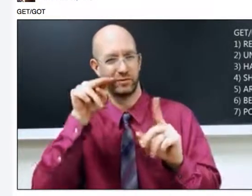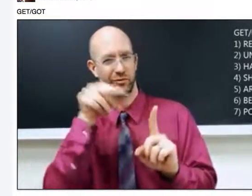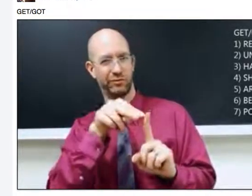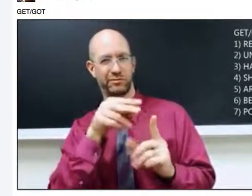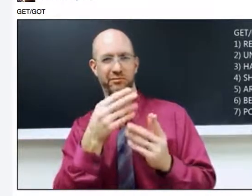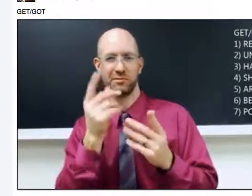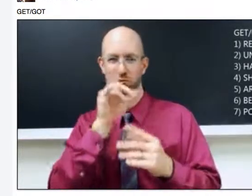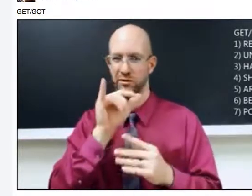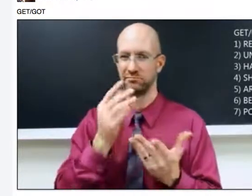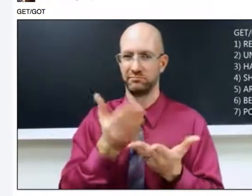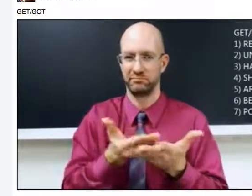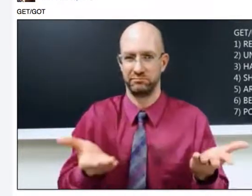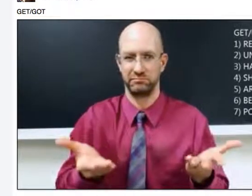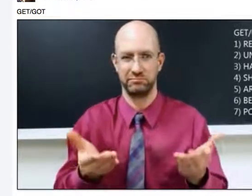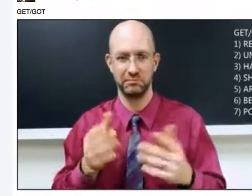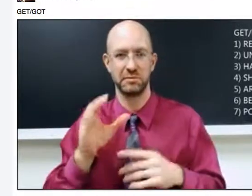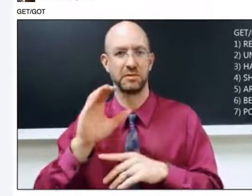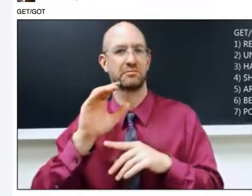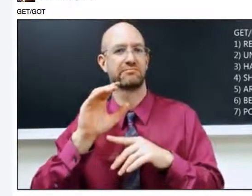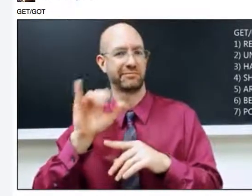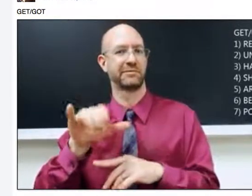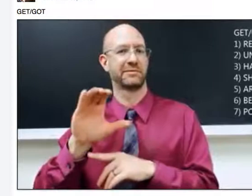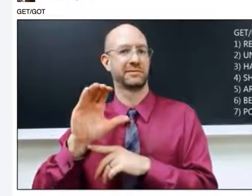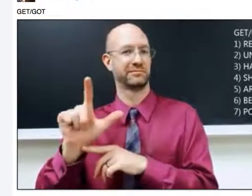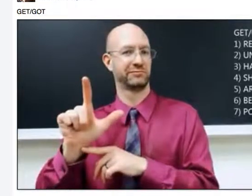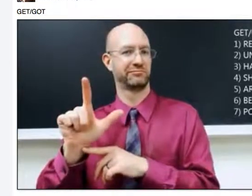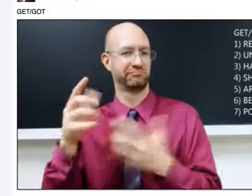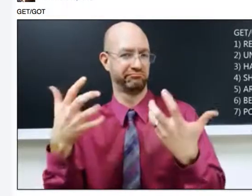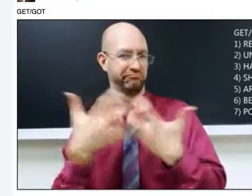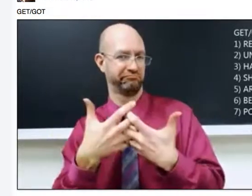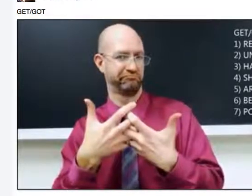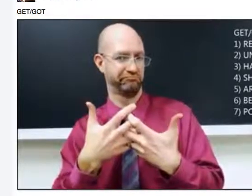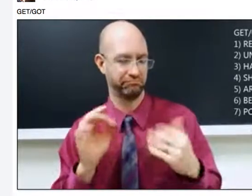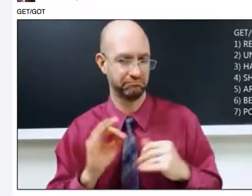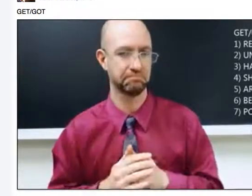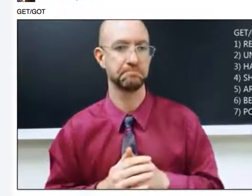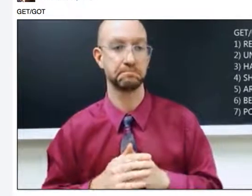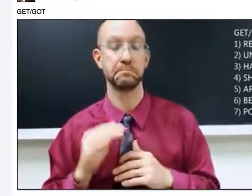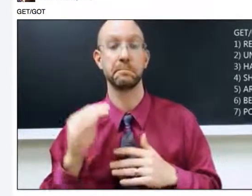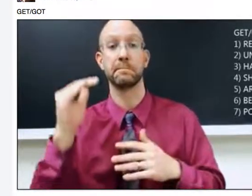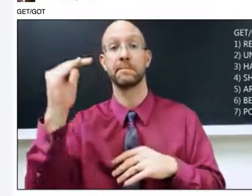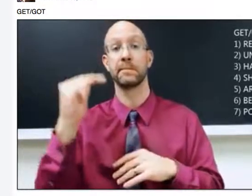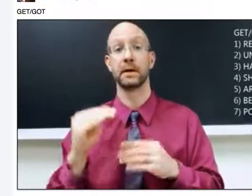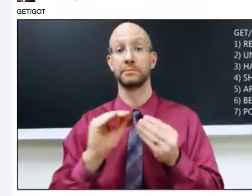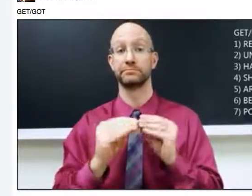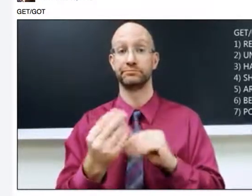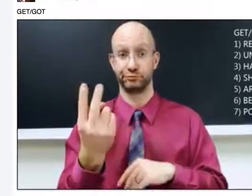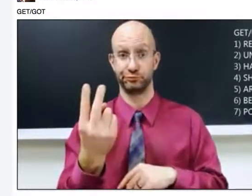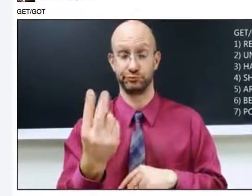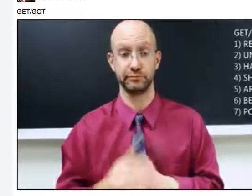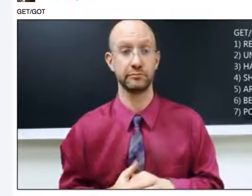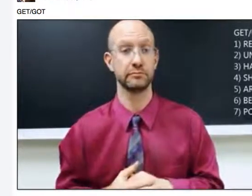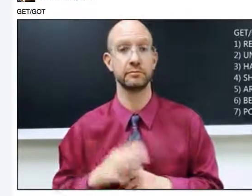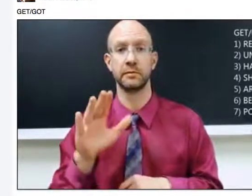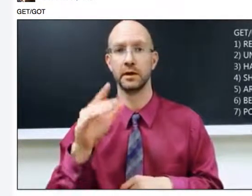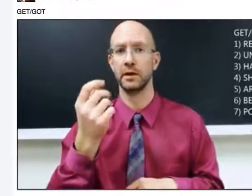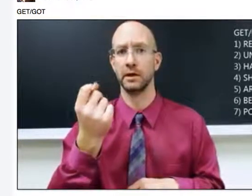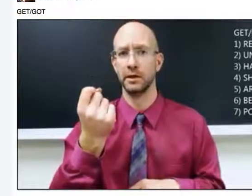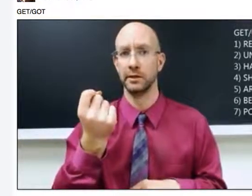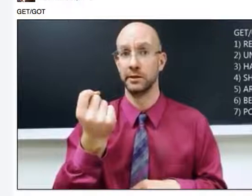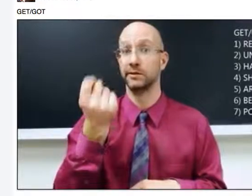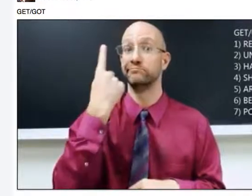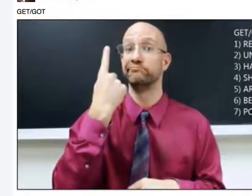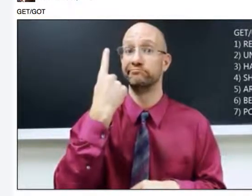some milk, that's fine. But look closely at your material so you can match your classifiers with it. Number